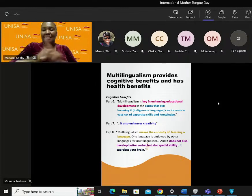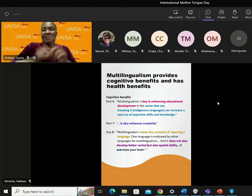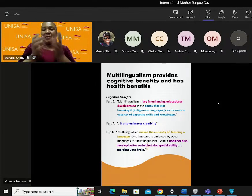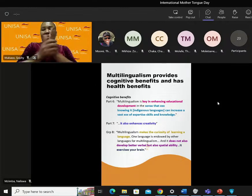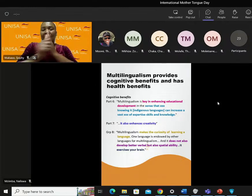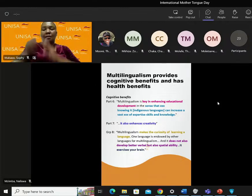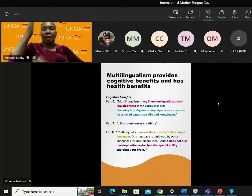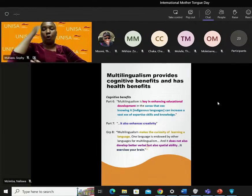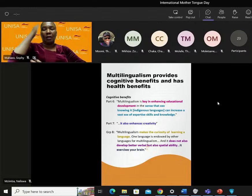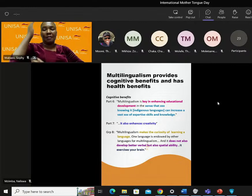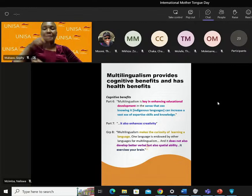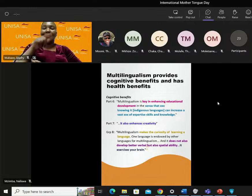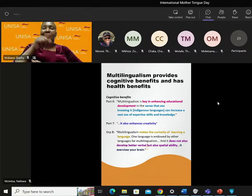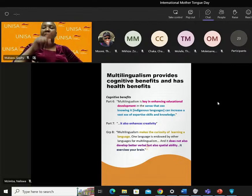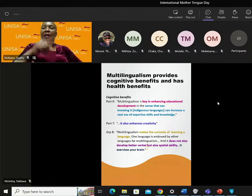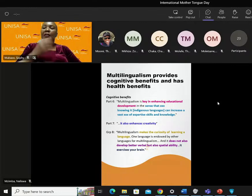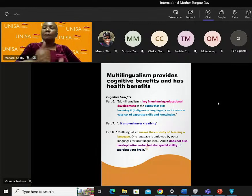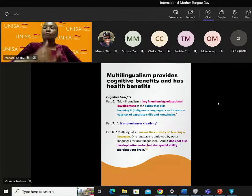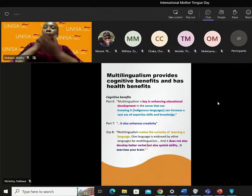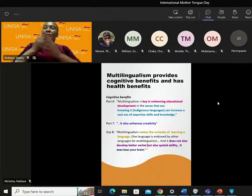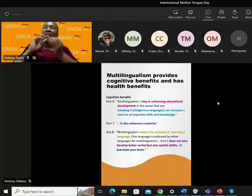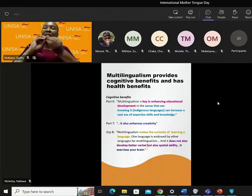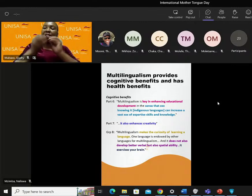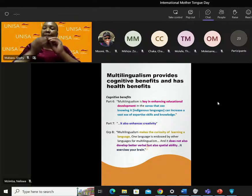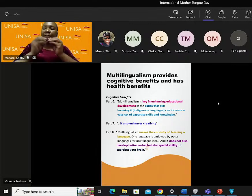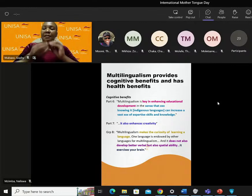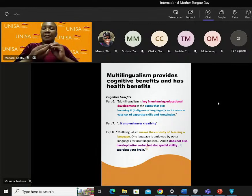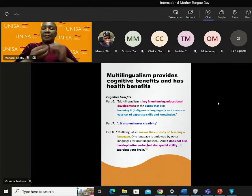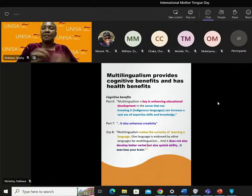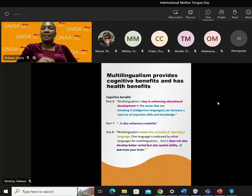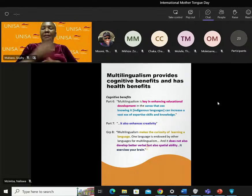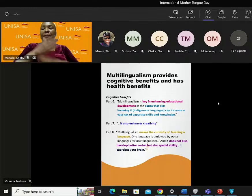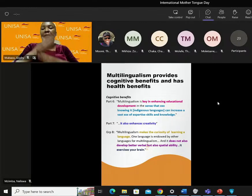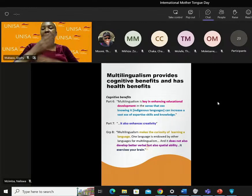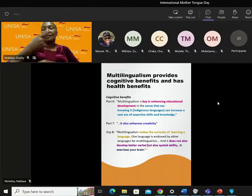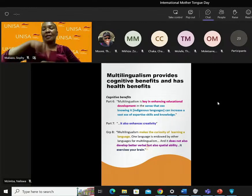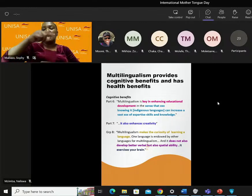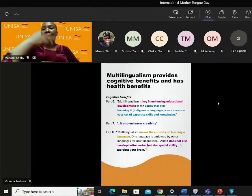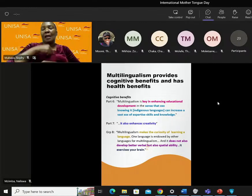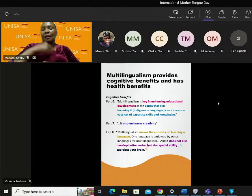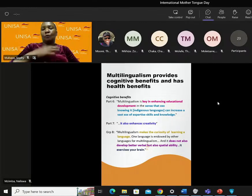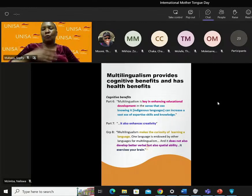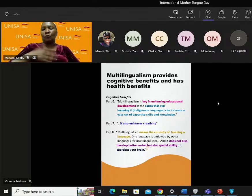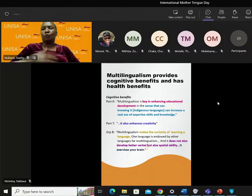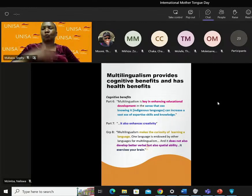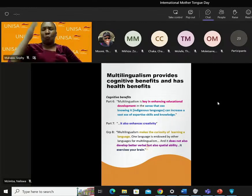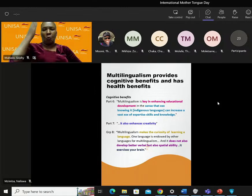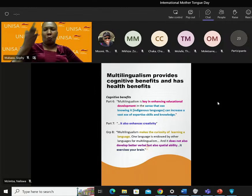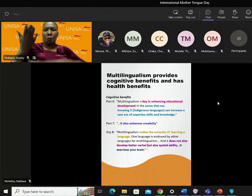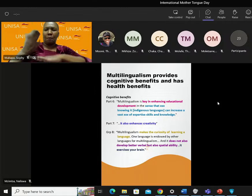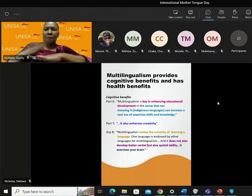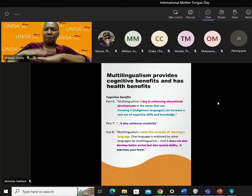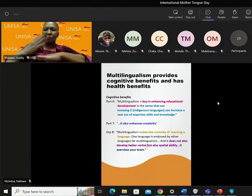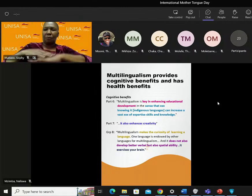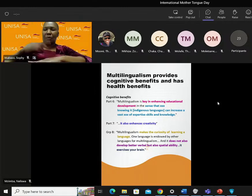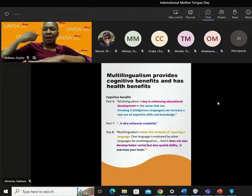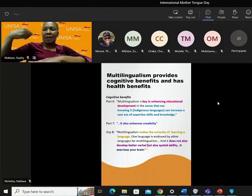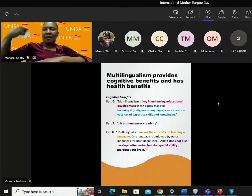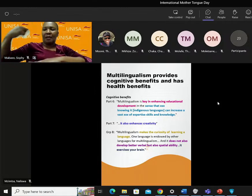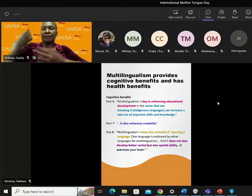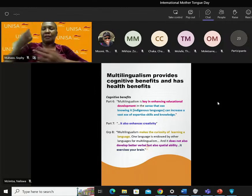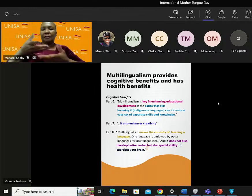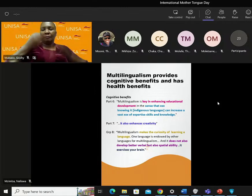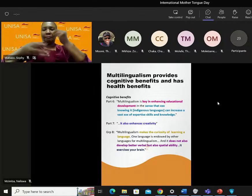It also enhances creativity. It makes us curious of learning a language, and it does not